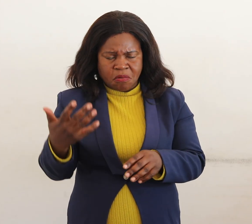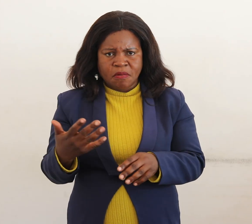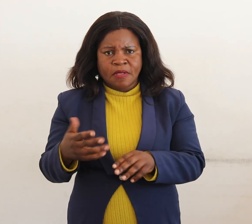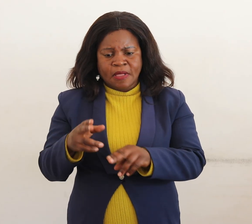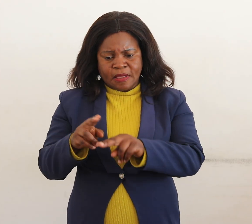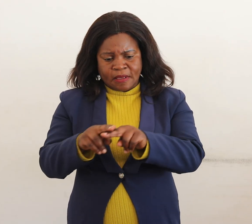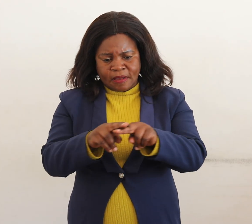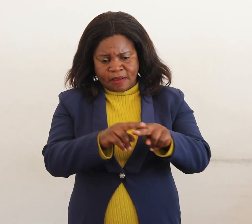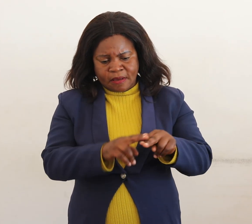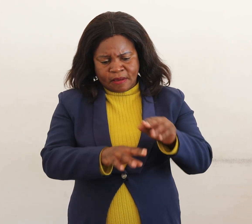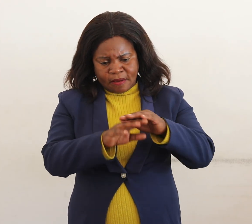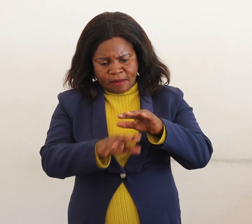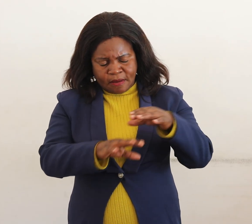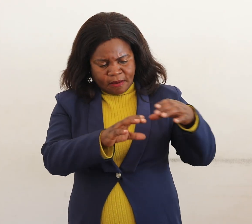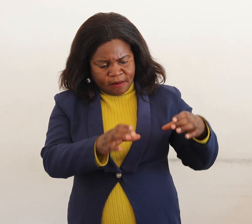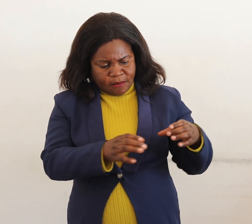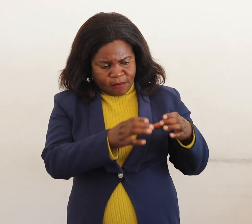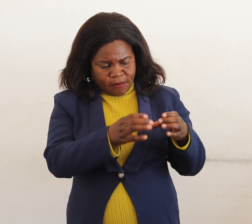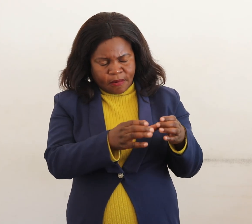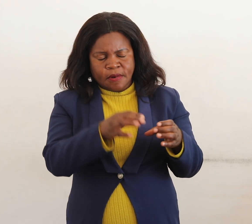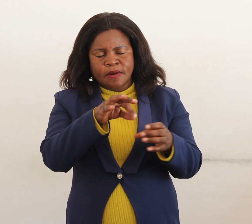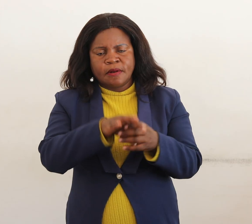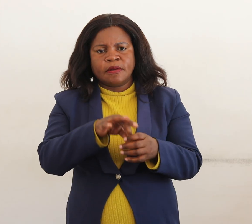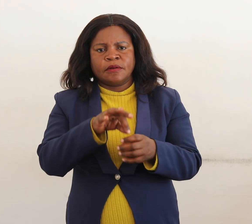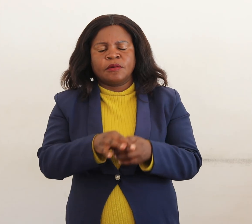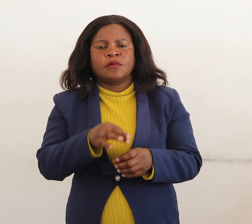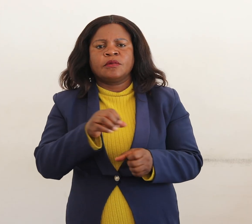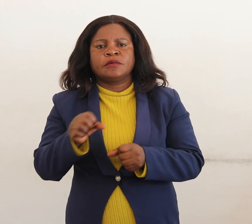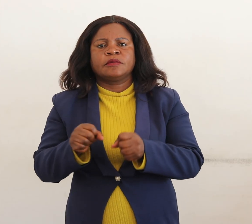proportional representation electoral system.